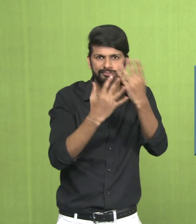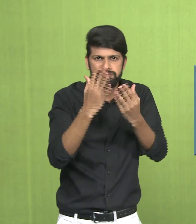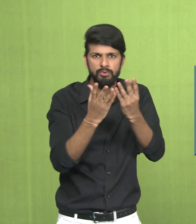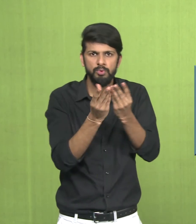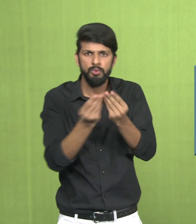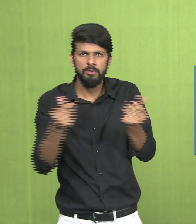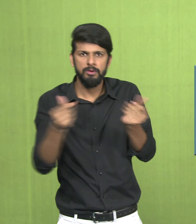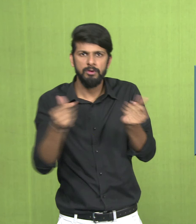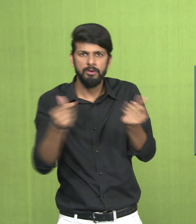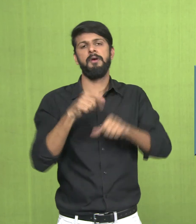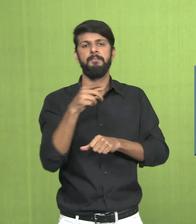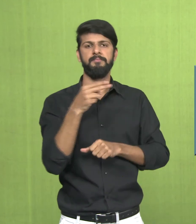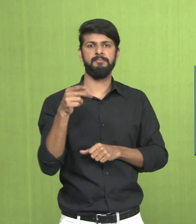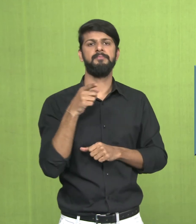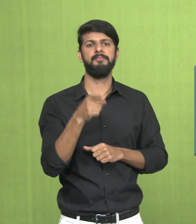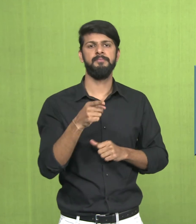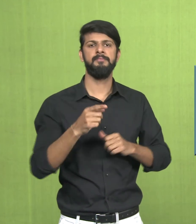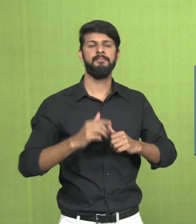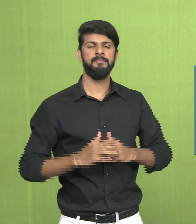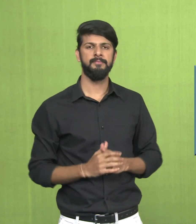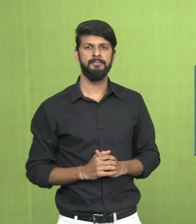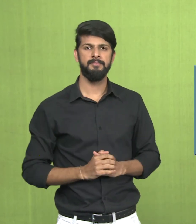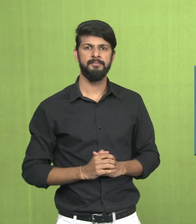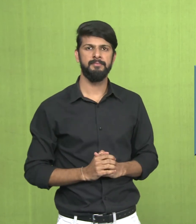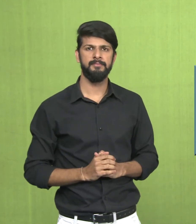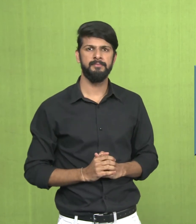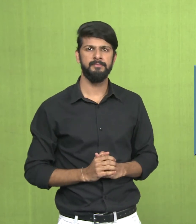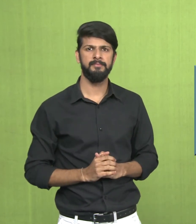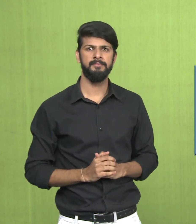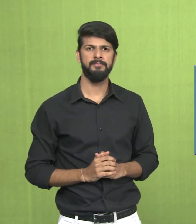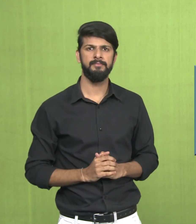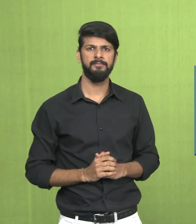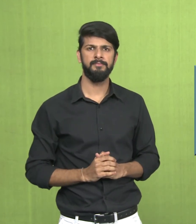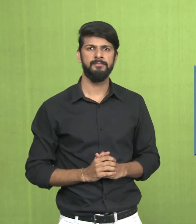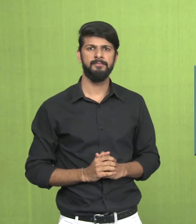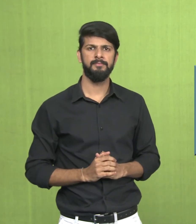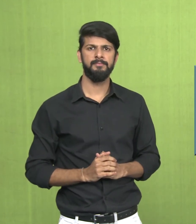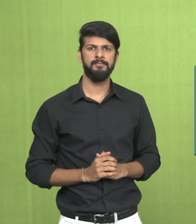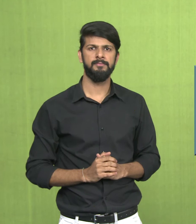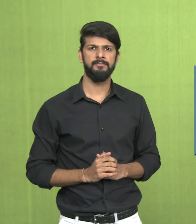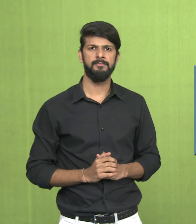kind of metal sculptures, and this process is called the lost wax technique.